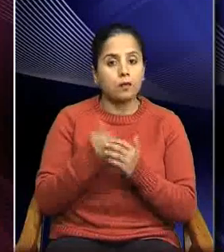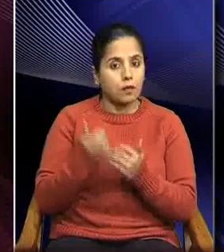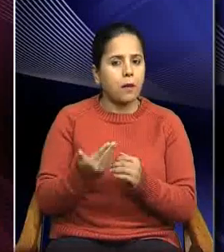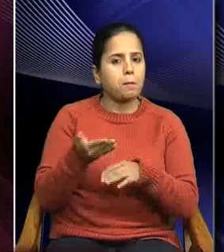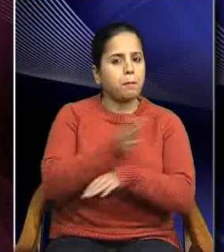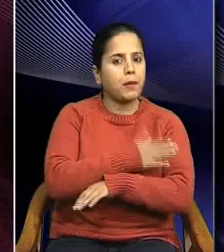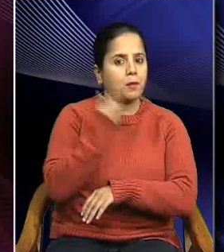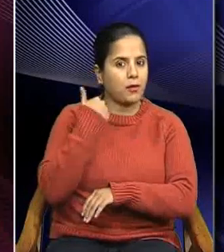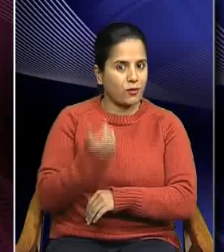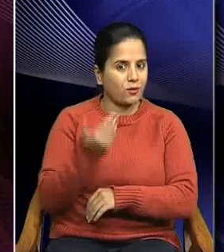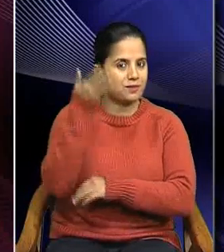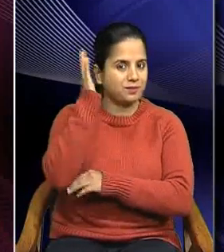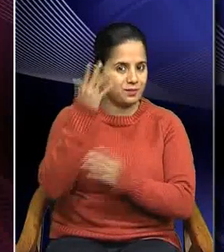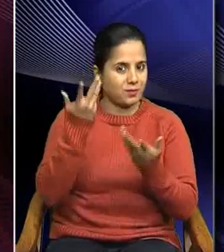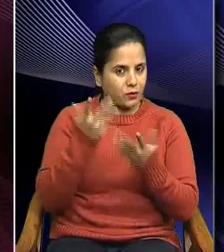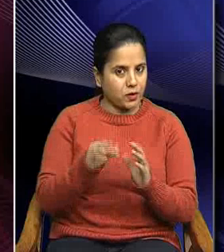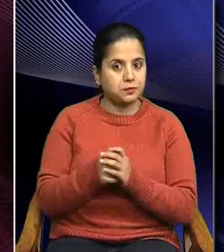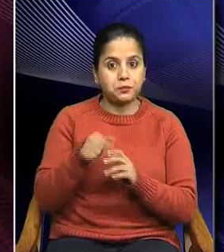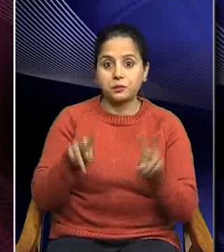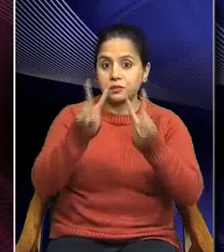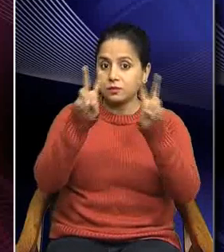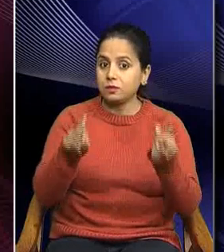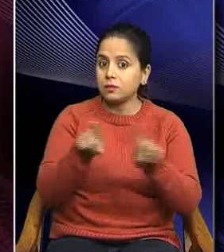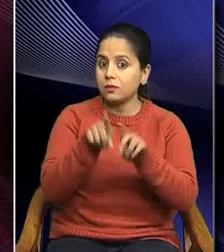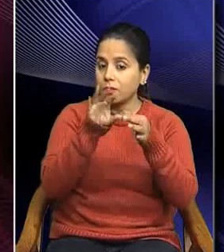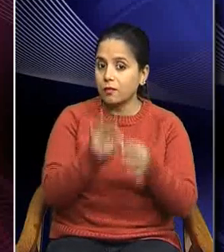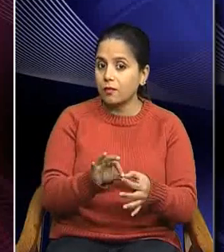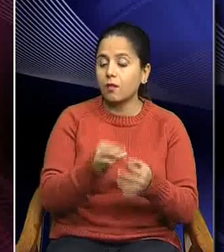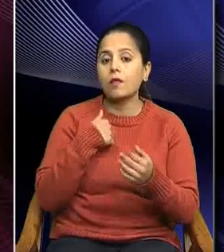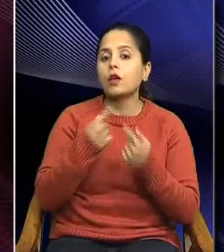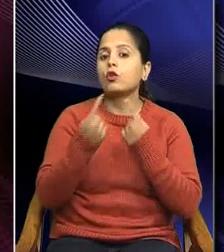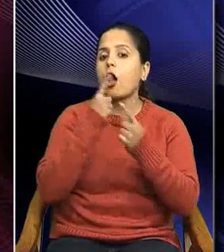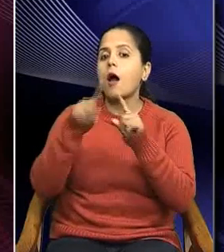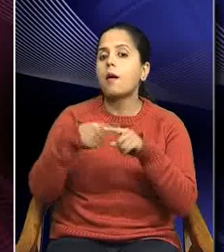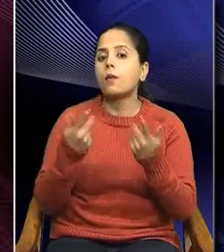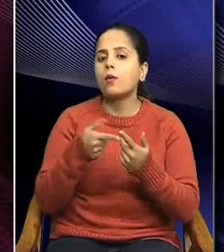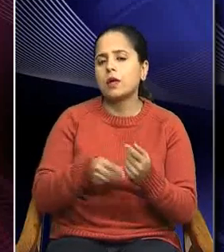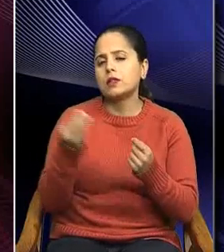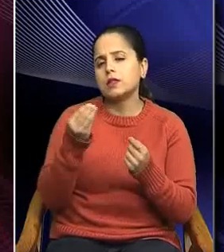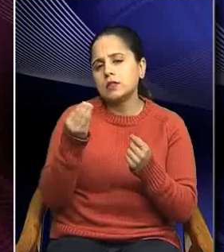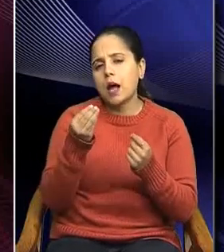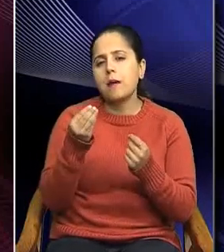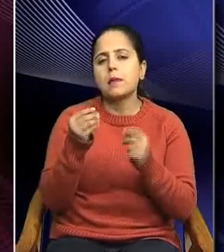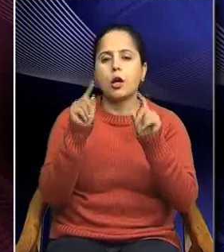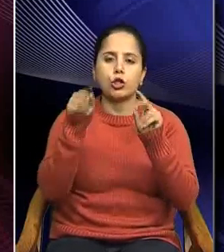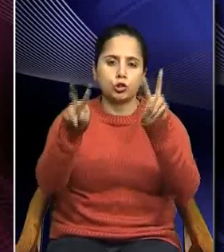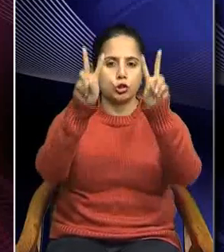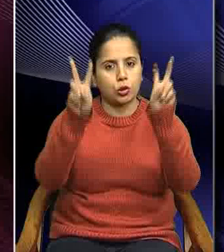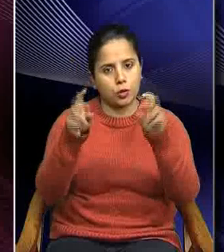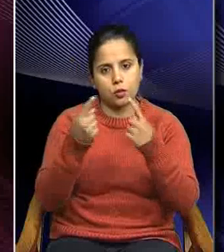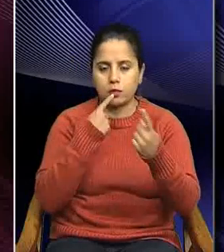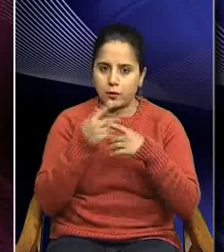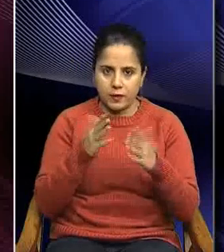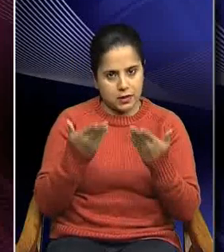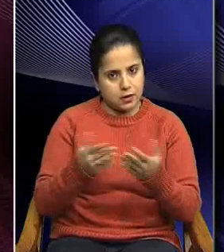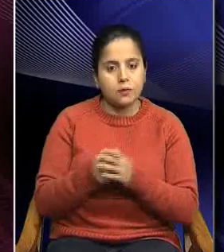earlier part of this topic, we have spoken about quite a few preliminaries